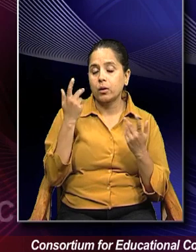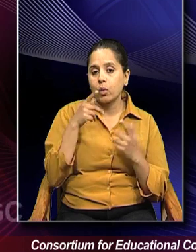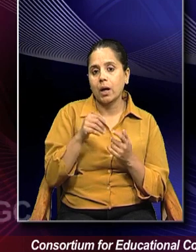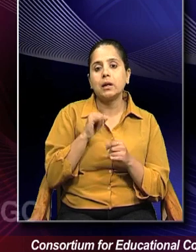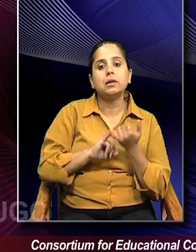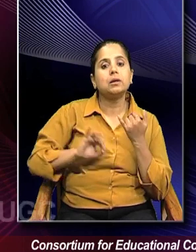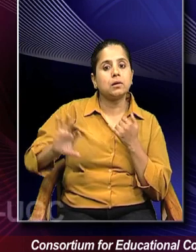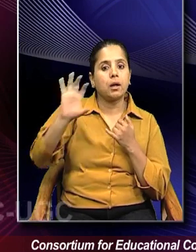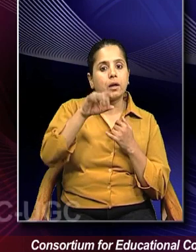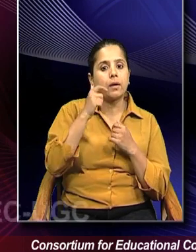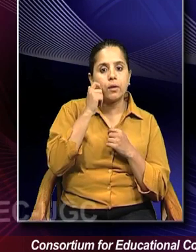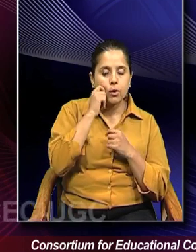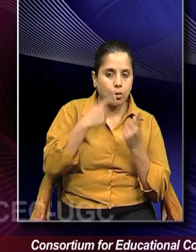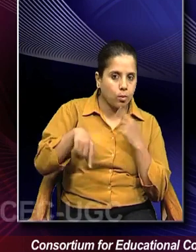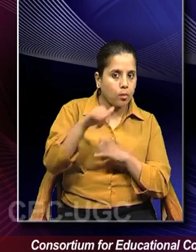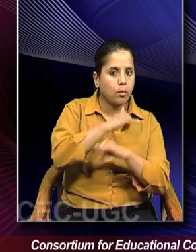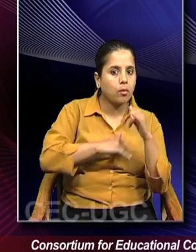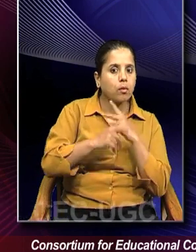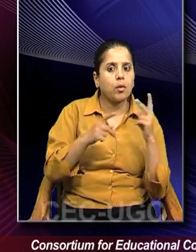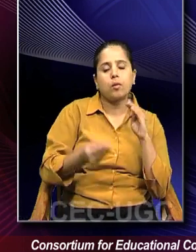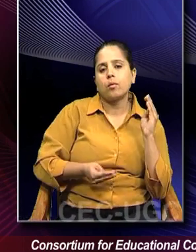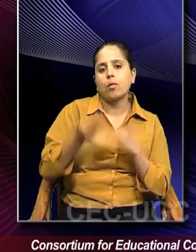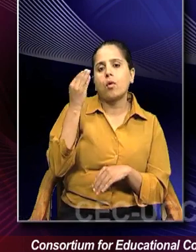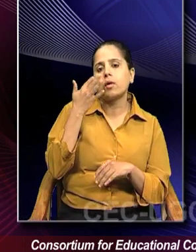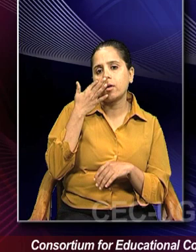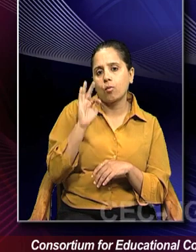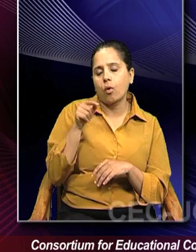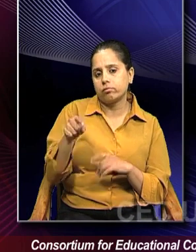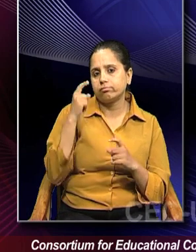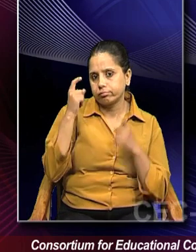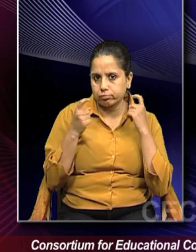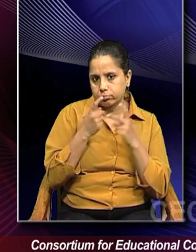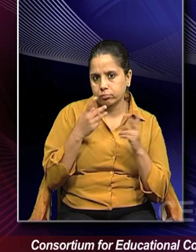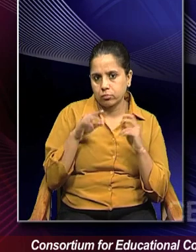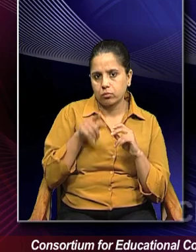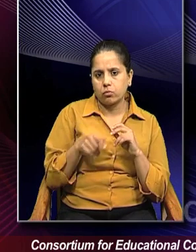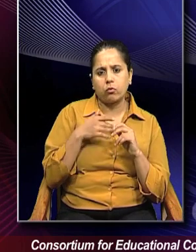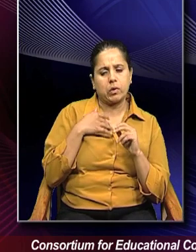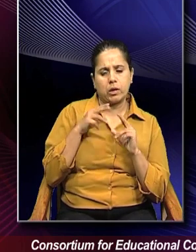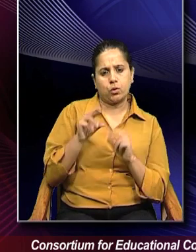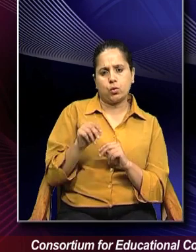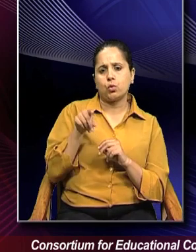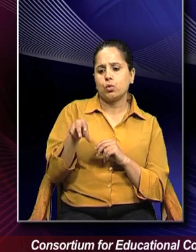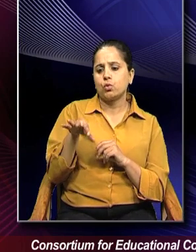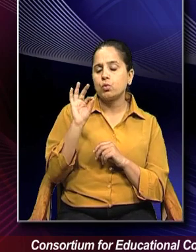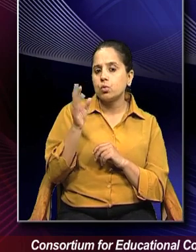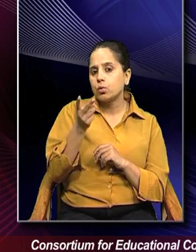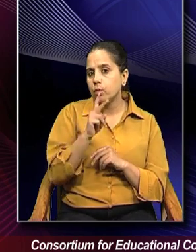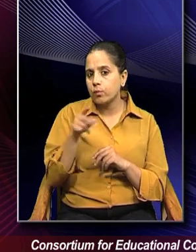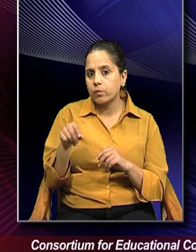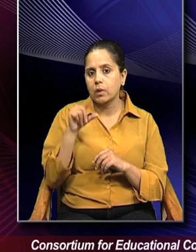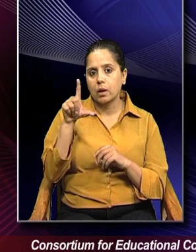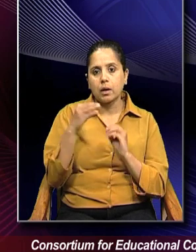states. Humankind is its more important concern. It refuses to choose between